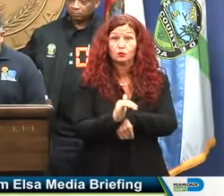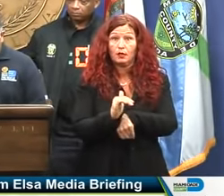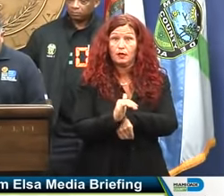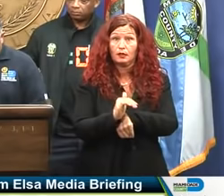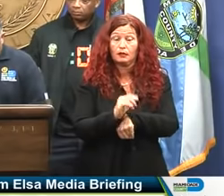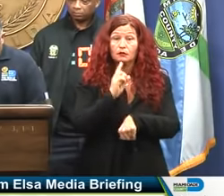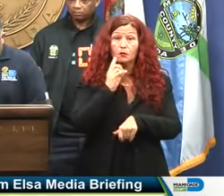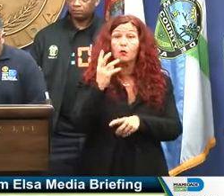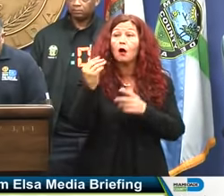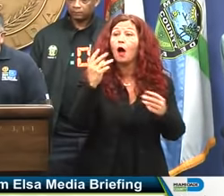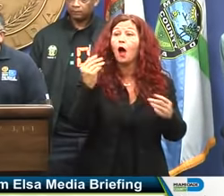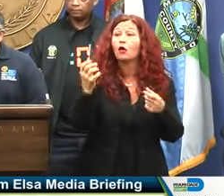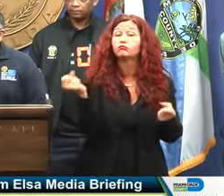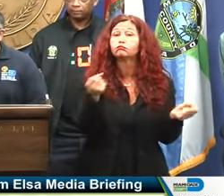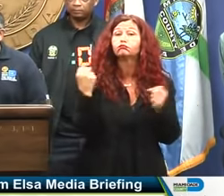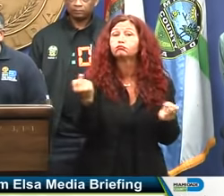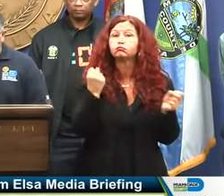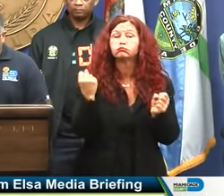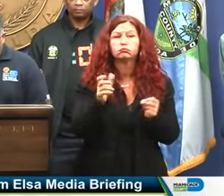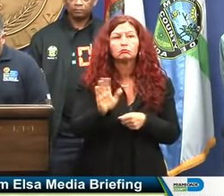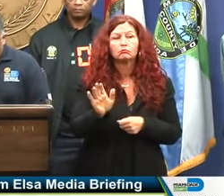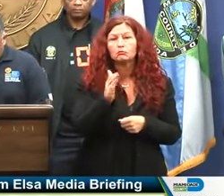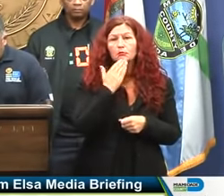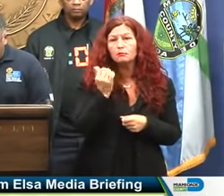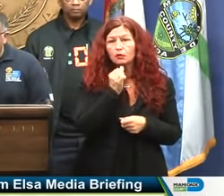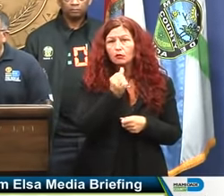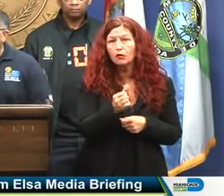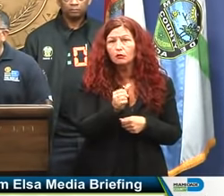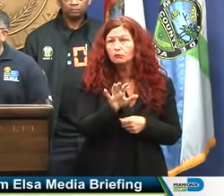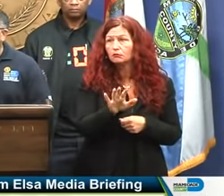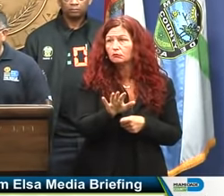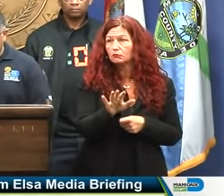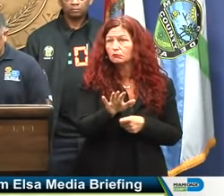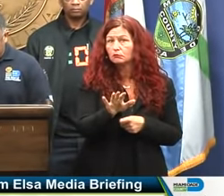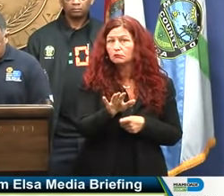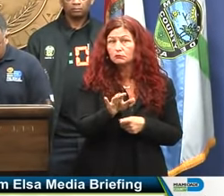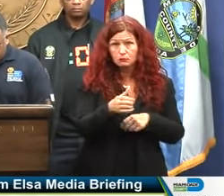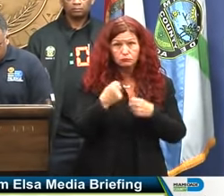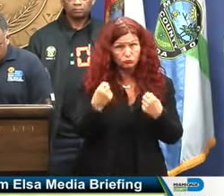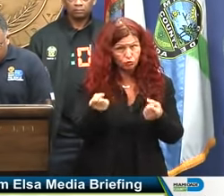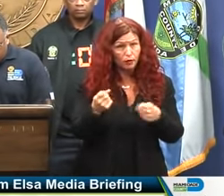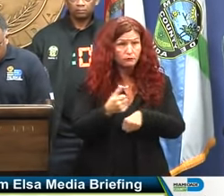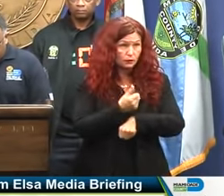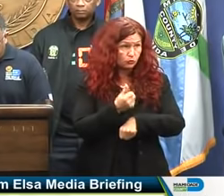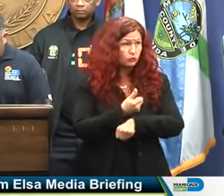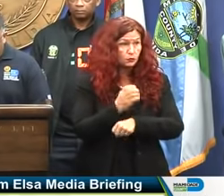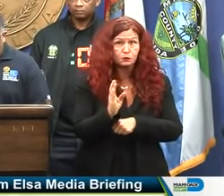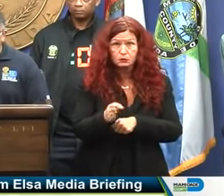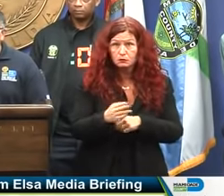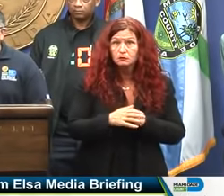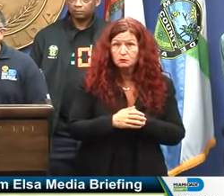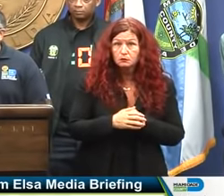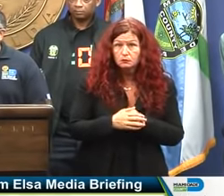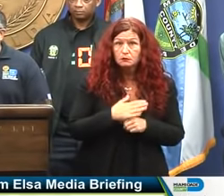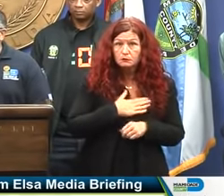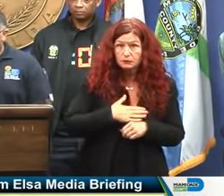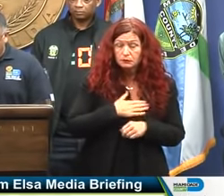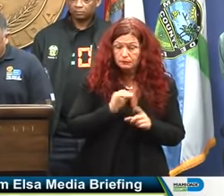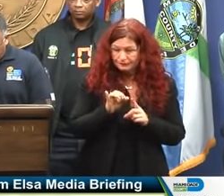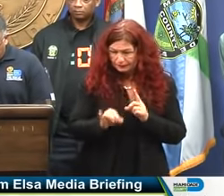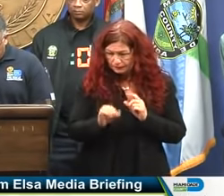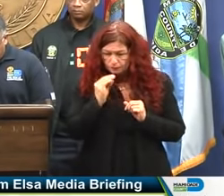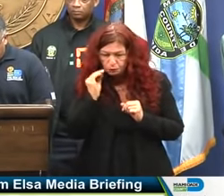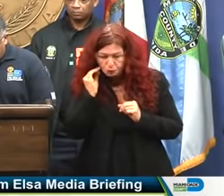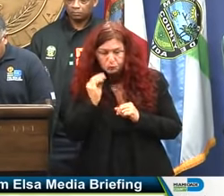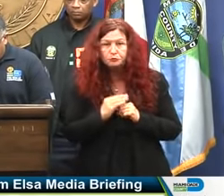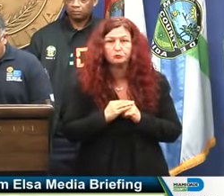unnecessary travel, as strong winds and heavy rains may make driving hazardous. If you have any questions, you can always call